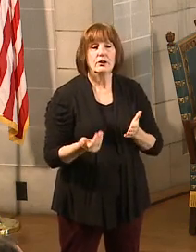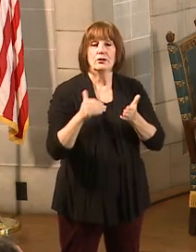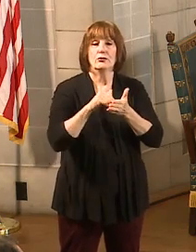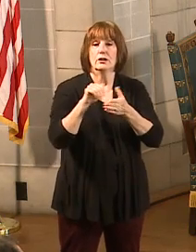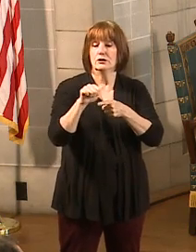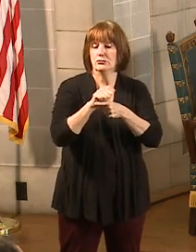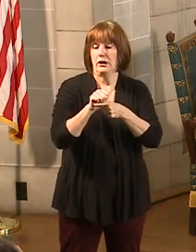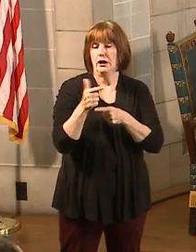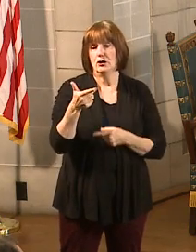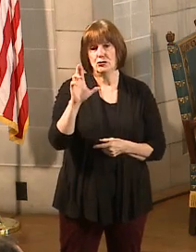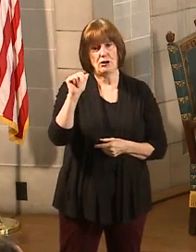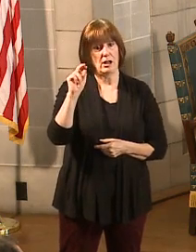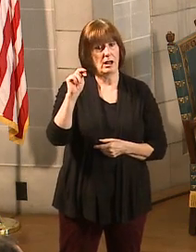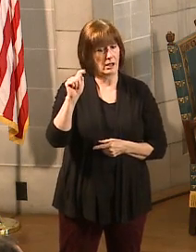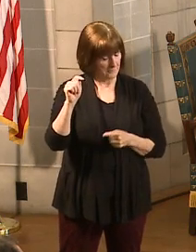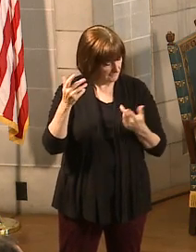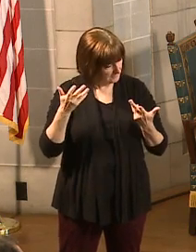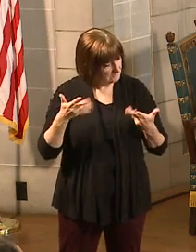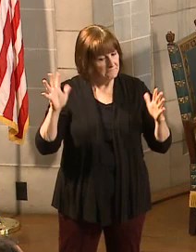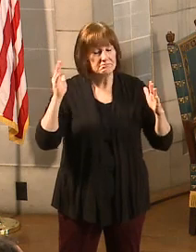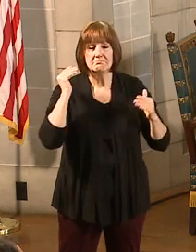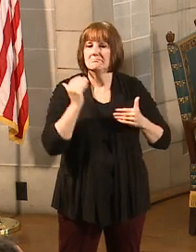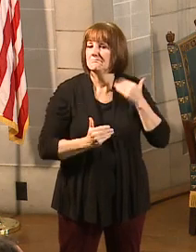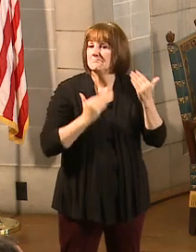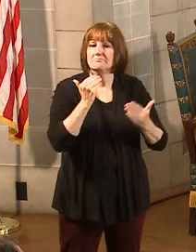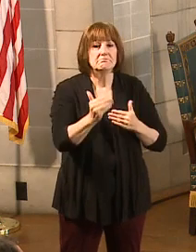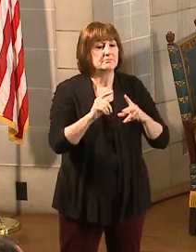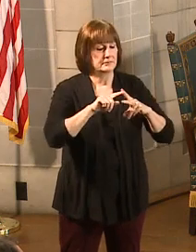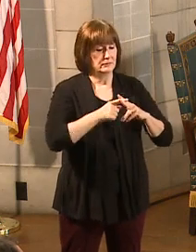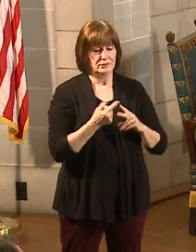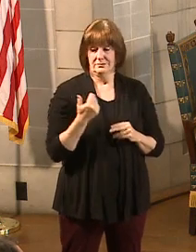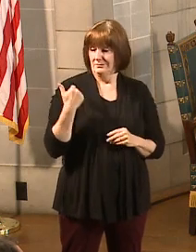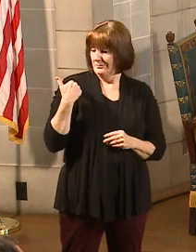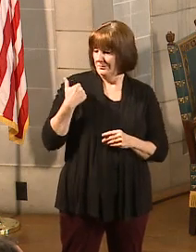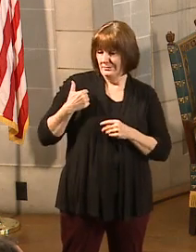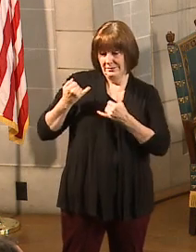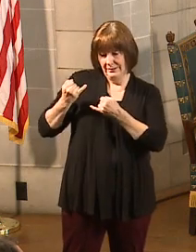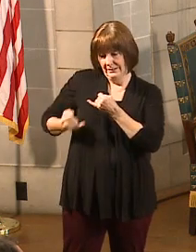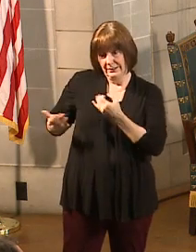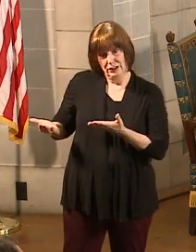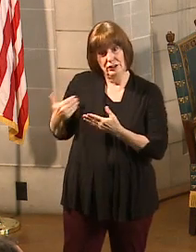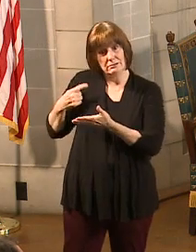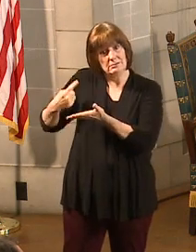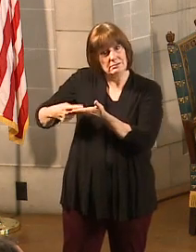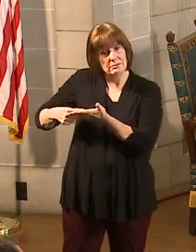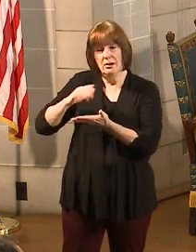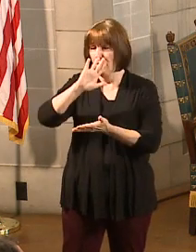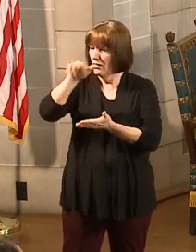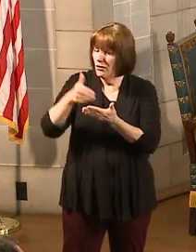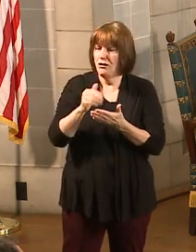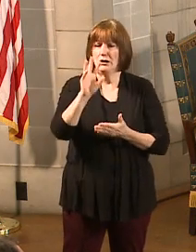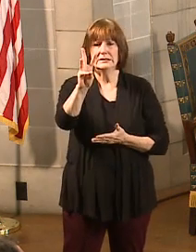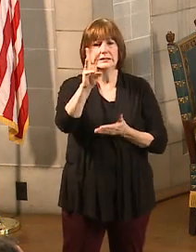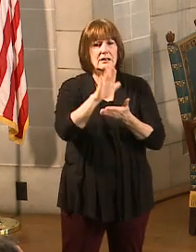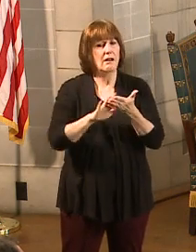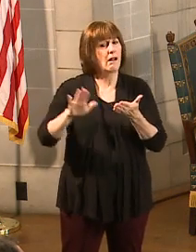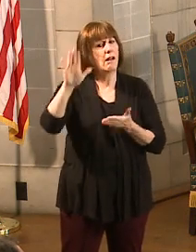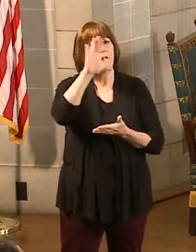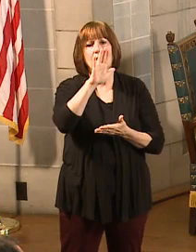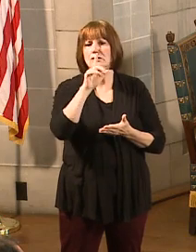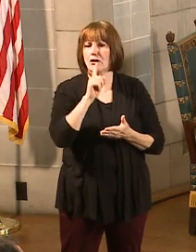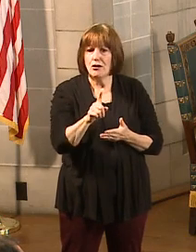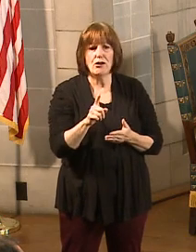grant, we're off and running. Since I was here last to talk about it, all 6 of our colleges are throwing the net